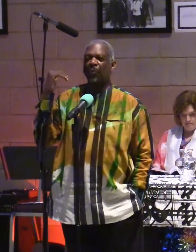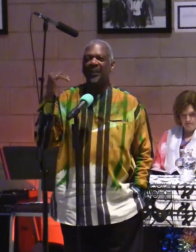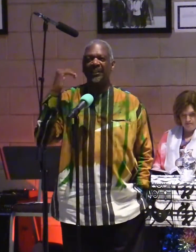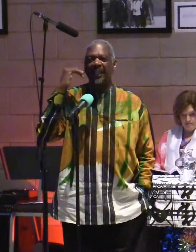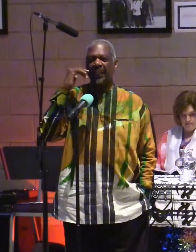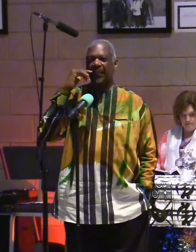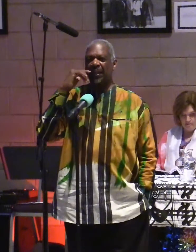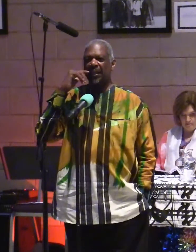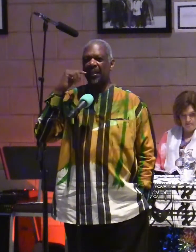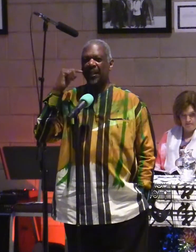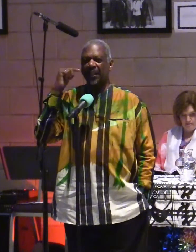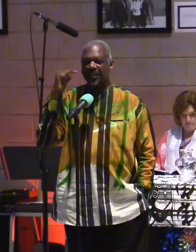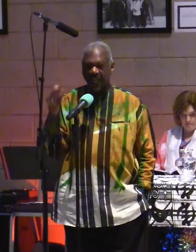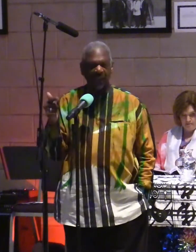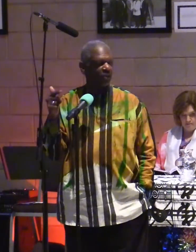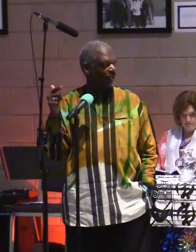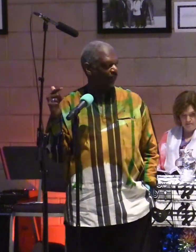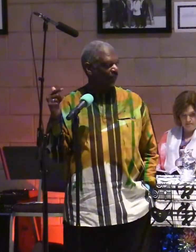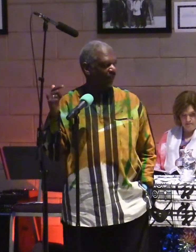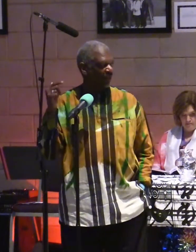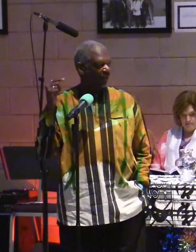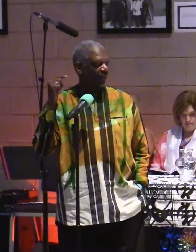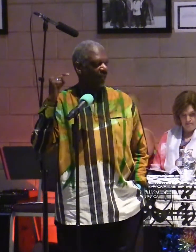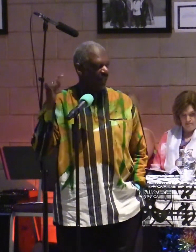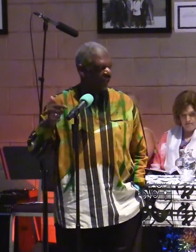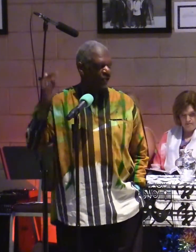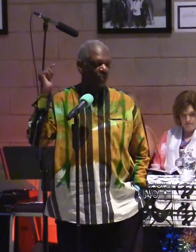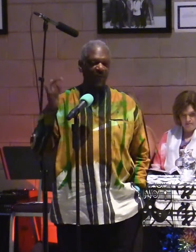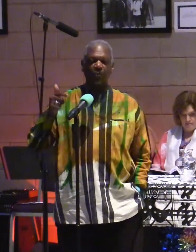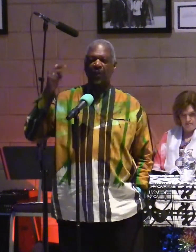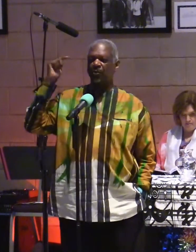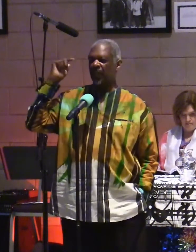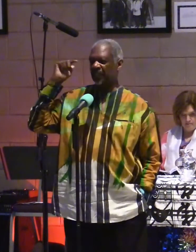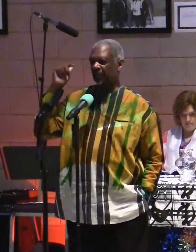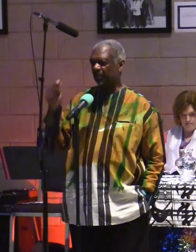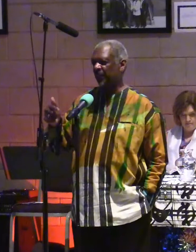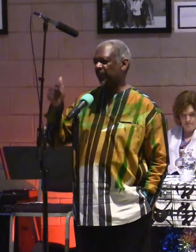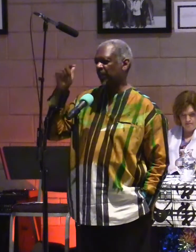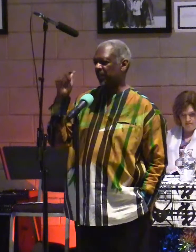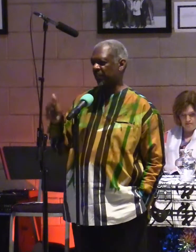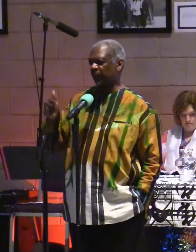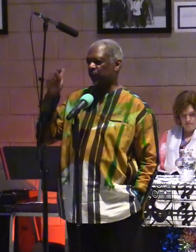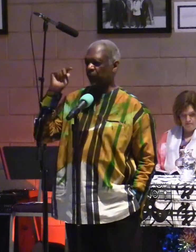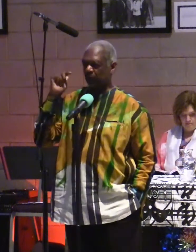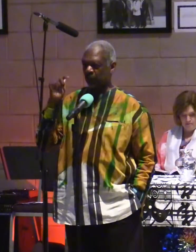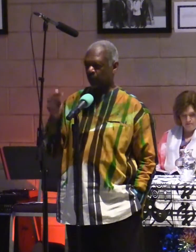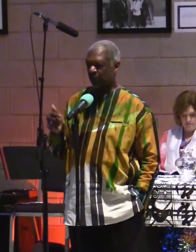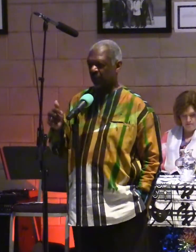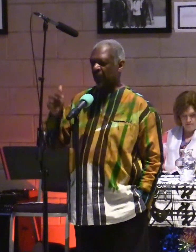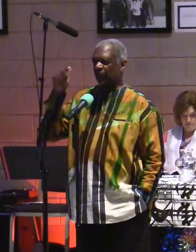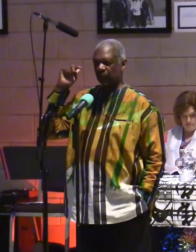So I want to say thank you. Thank you to everyone who has committed to continue to do